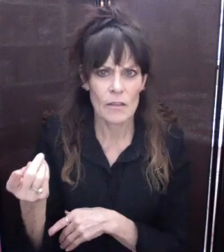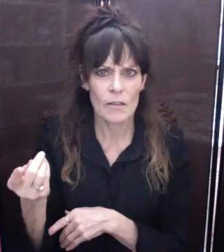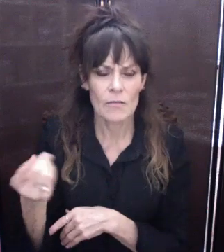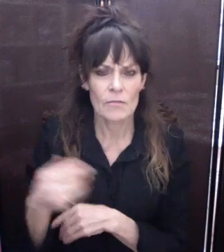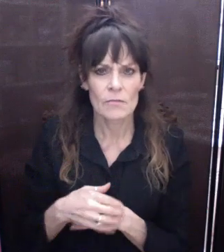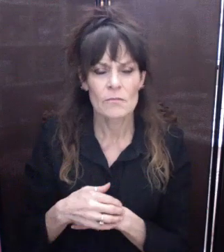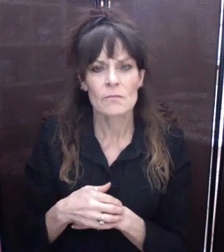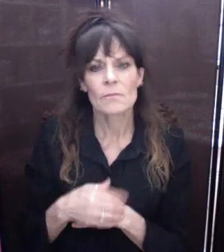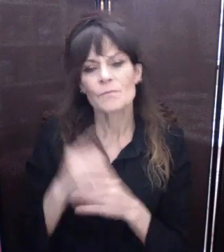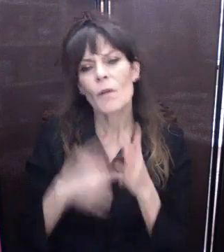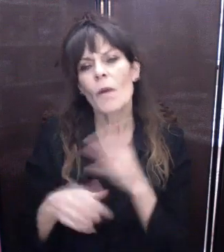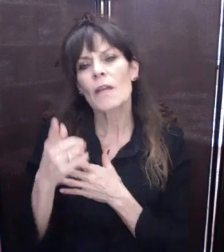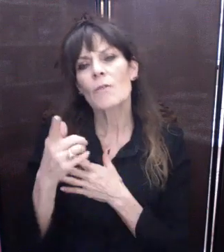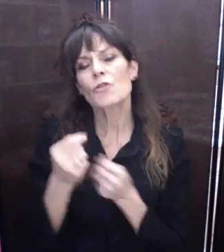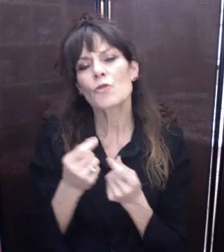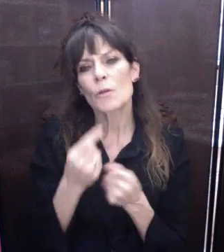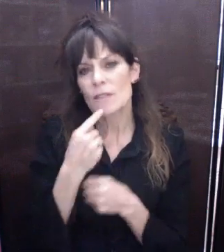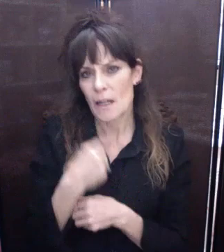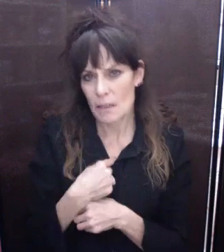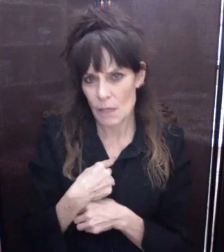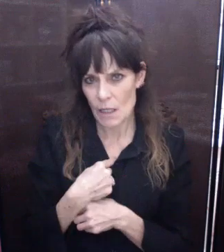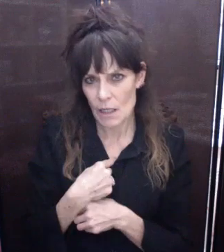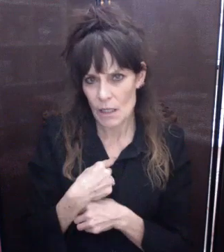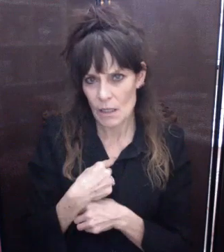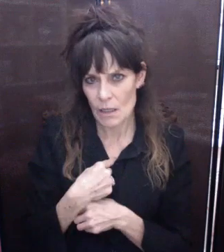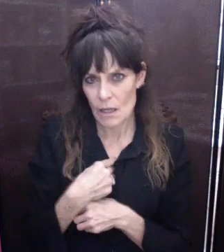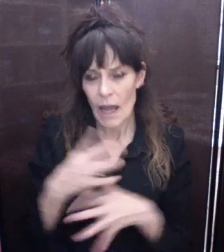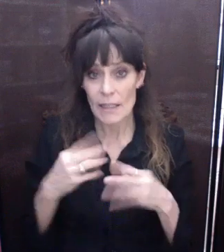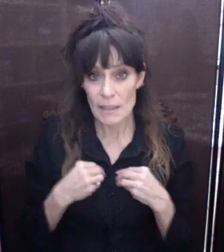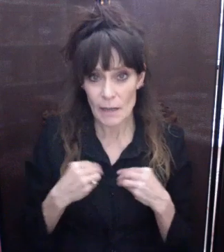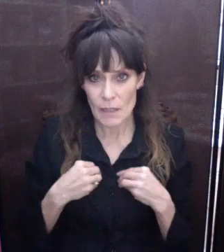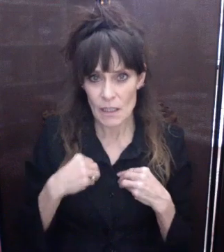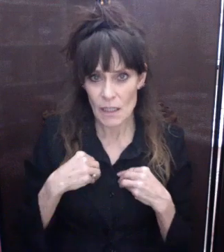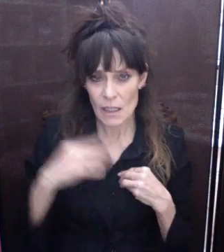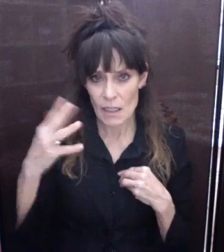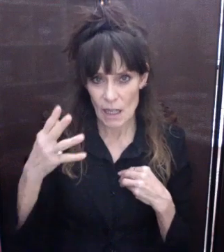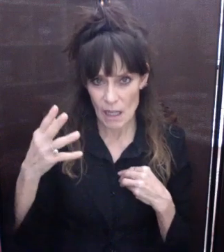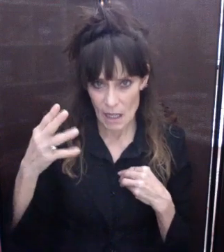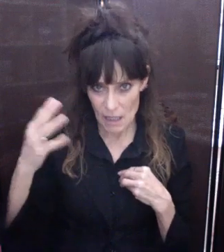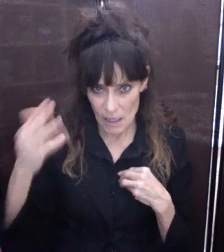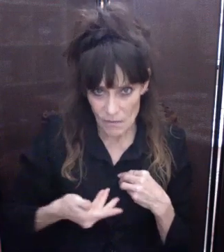And what he was doing was telling me that I had accepted an invitation into a spiritual